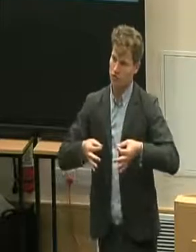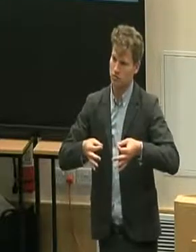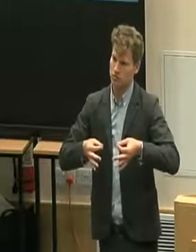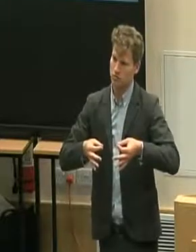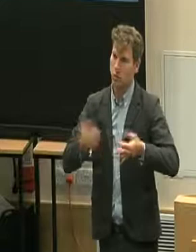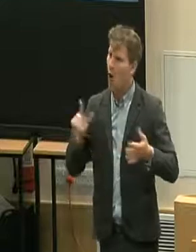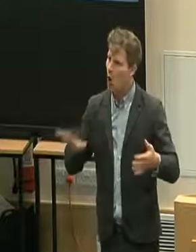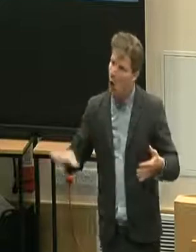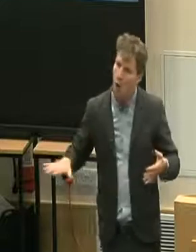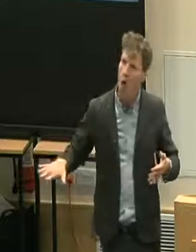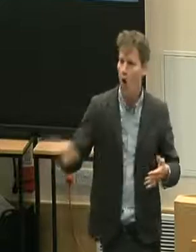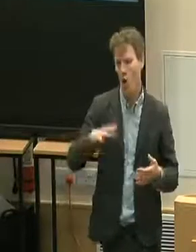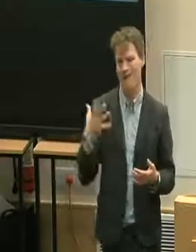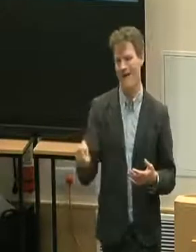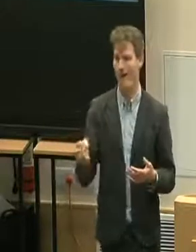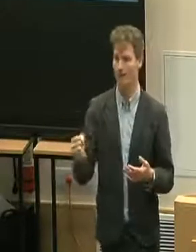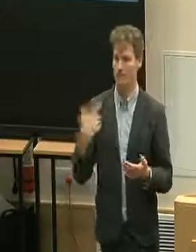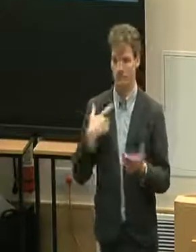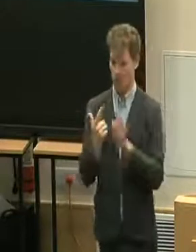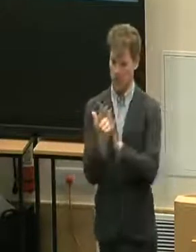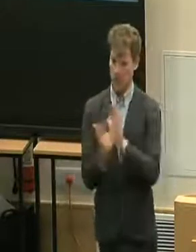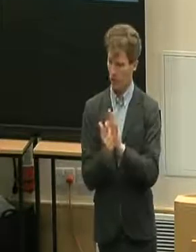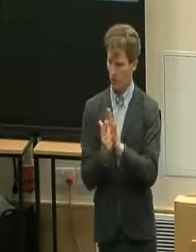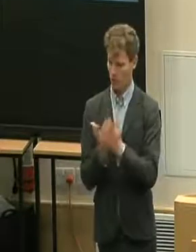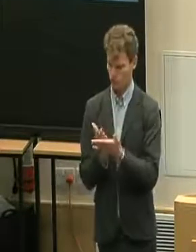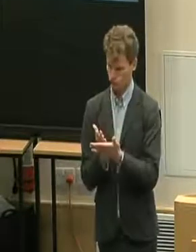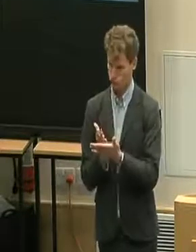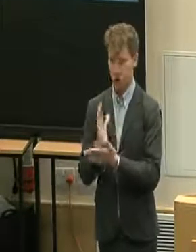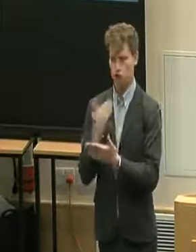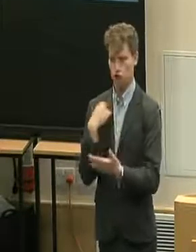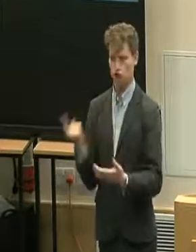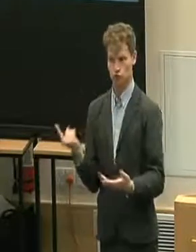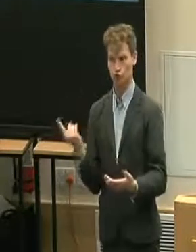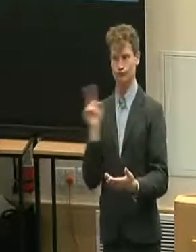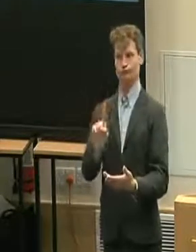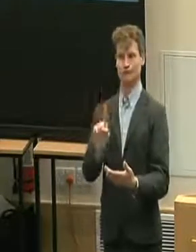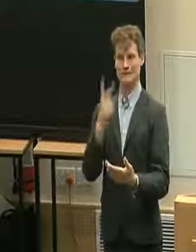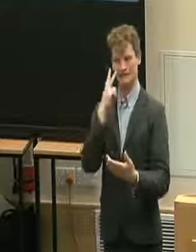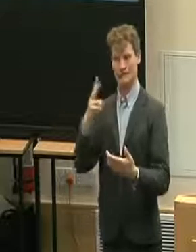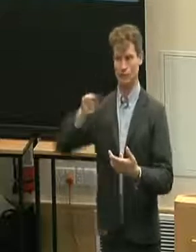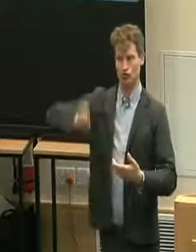judge. So formalistic in the sense that it is procedural.